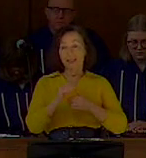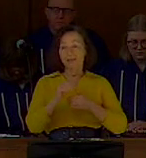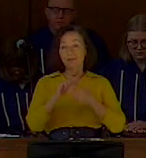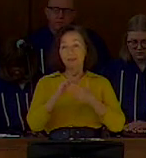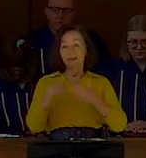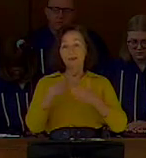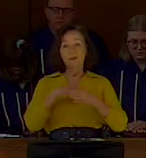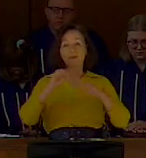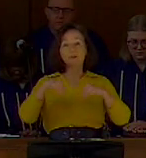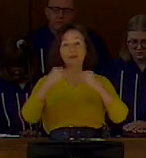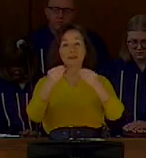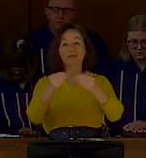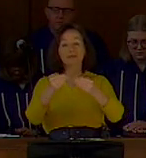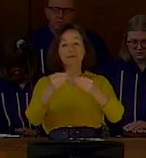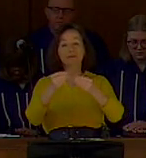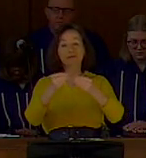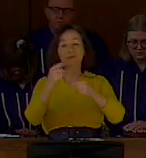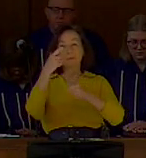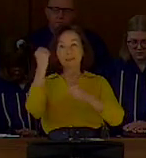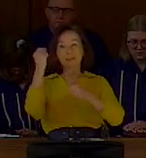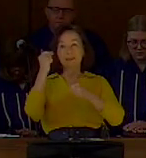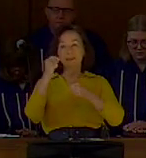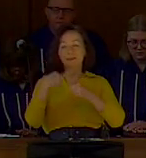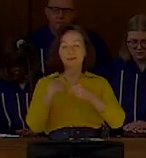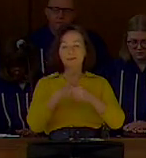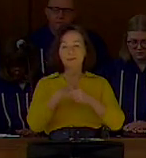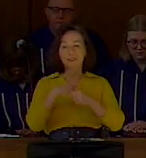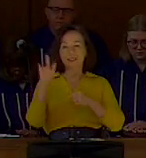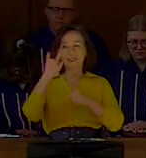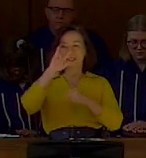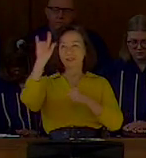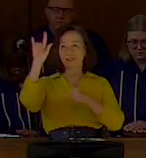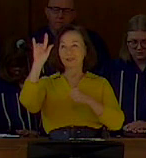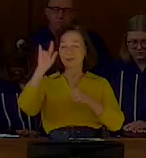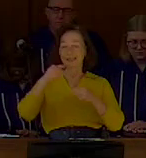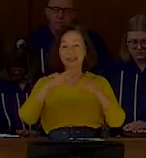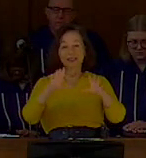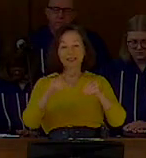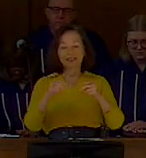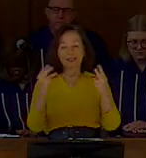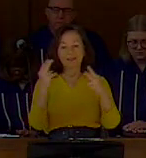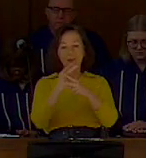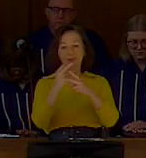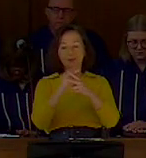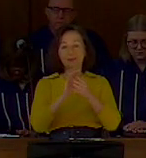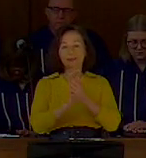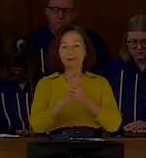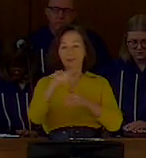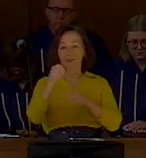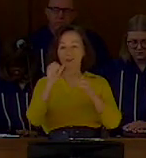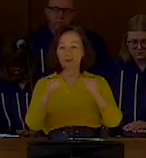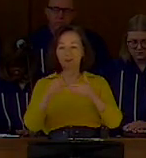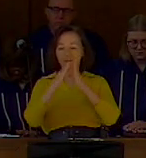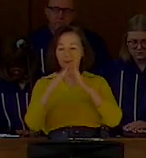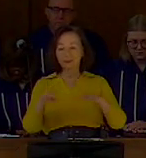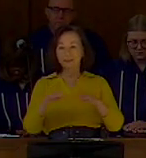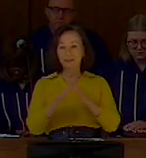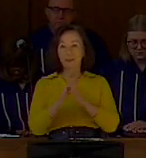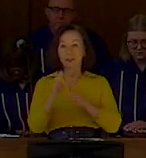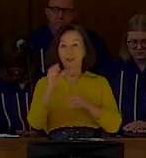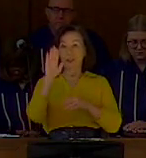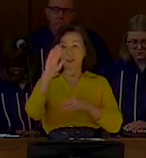we give because we love you. Take it and multiply it so that others may be blessed as well, we pray.